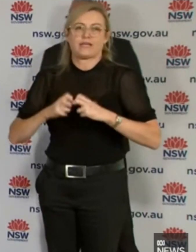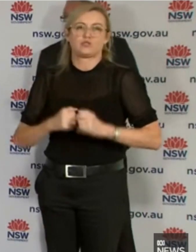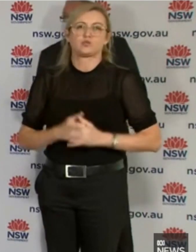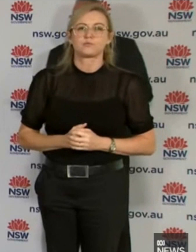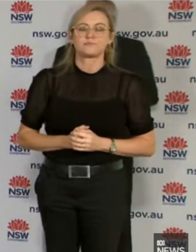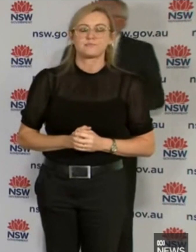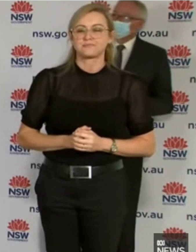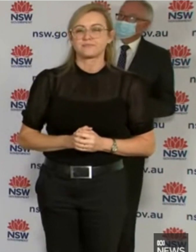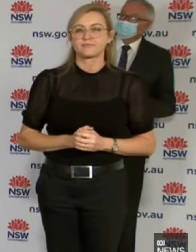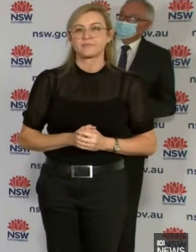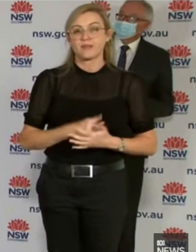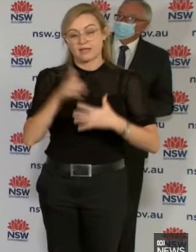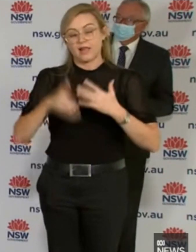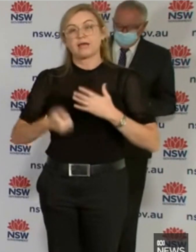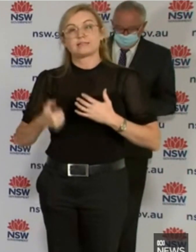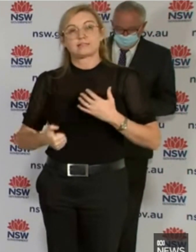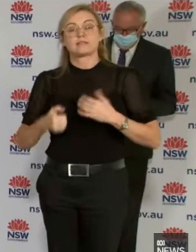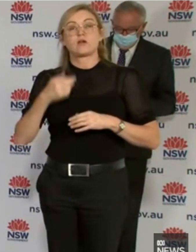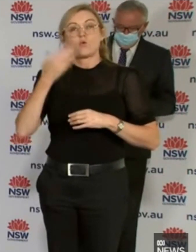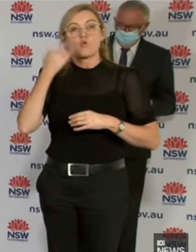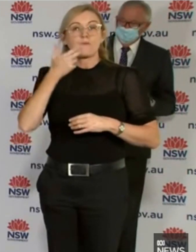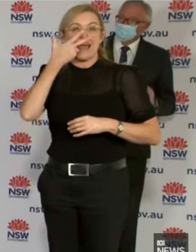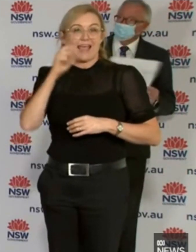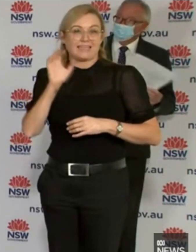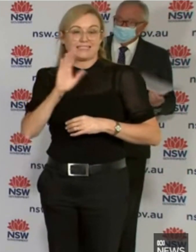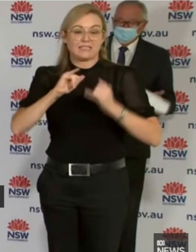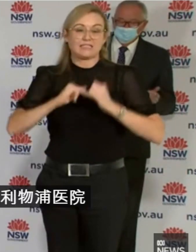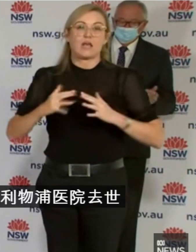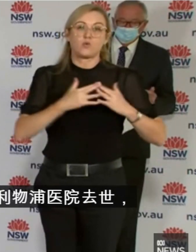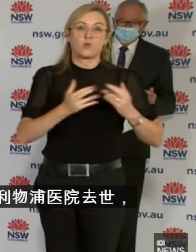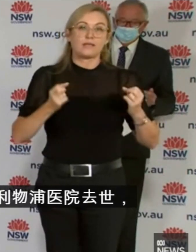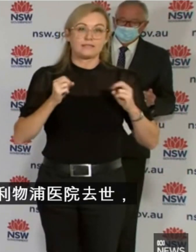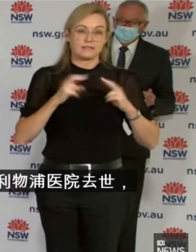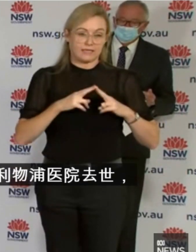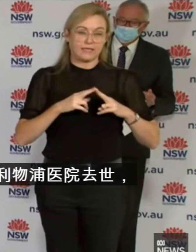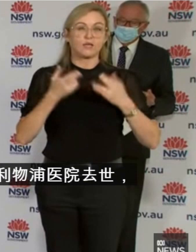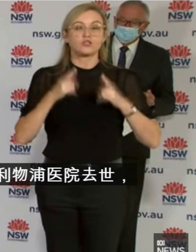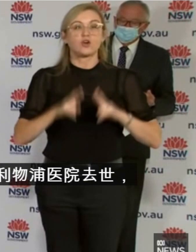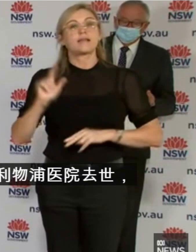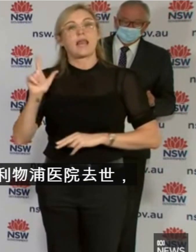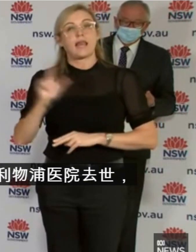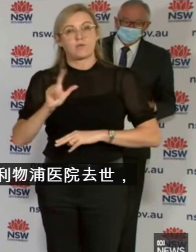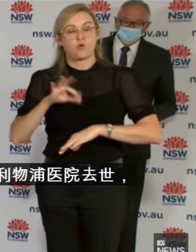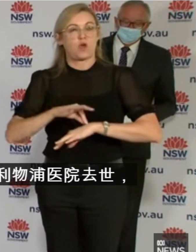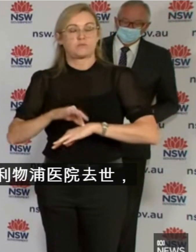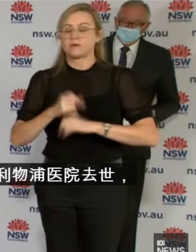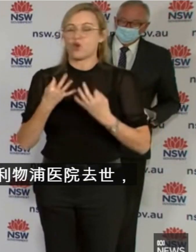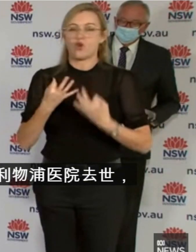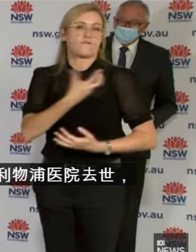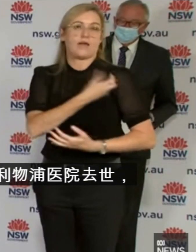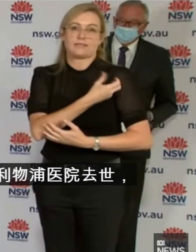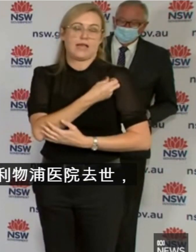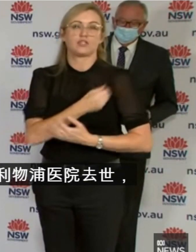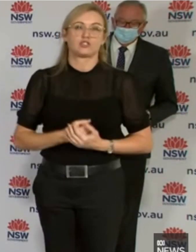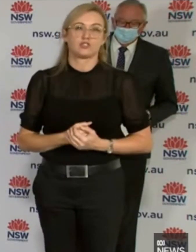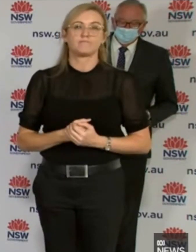conditions. And finally, a lady in her 80s from southwestern Sydney died at Liverpool Hospital. She was not vaccinated and